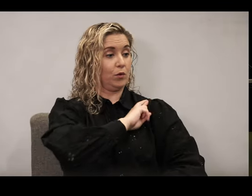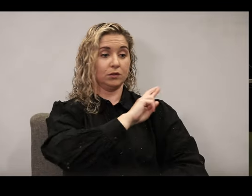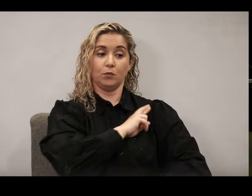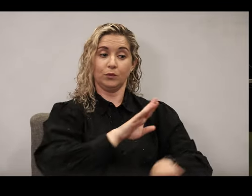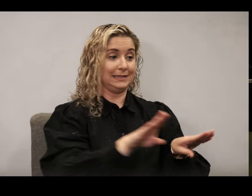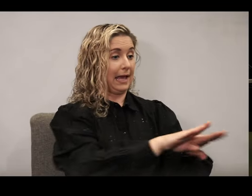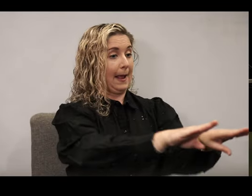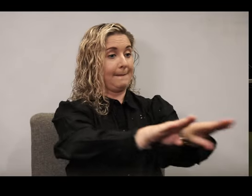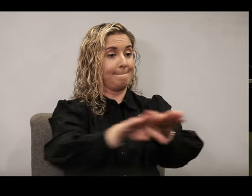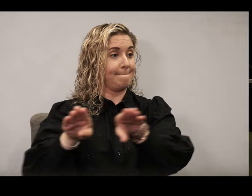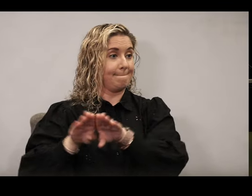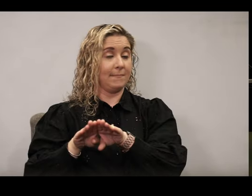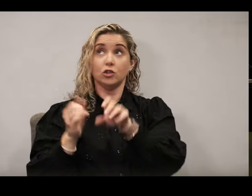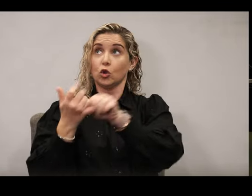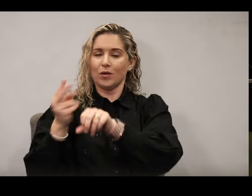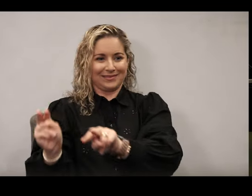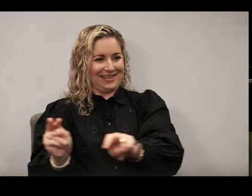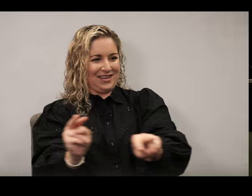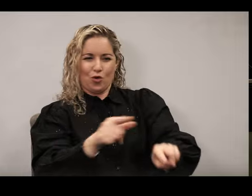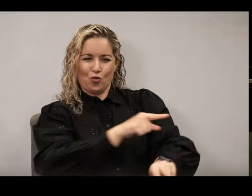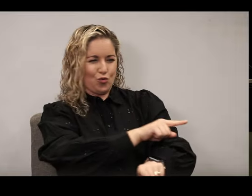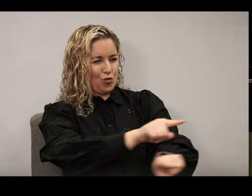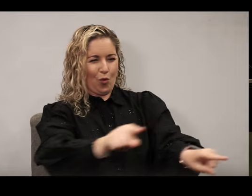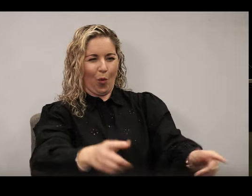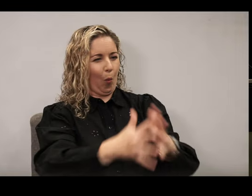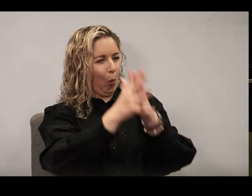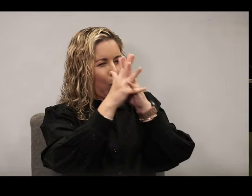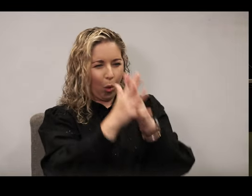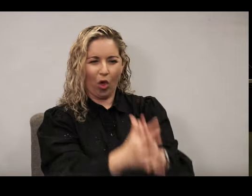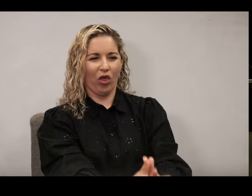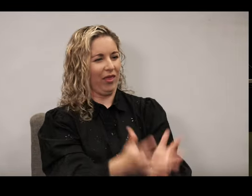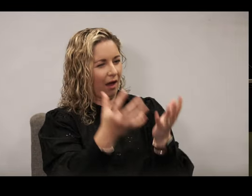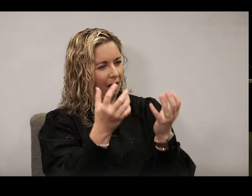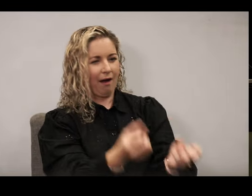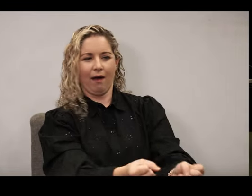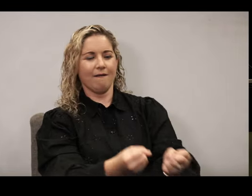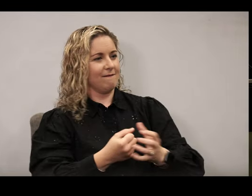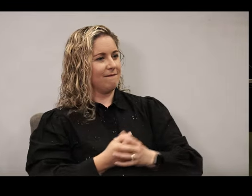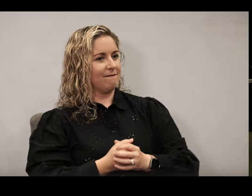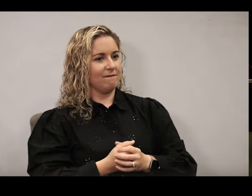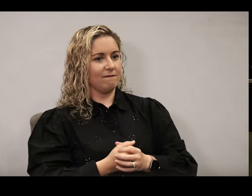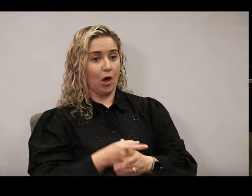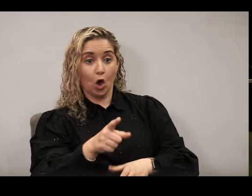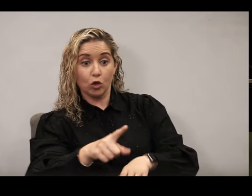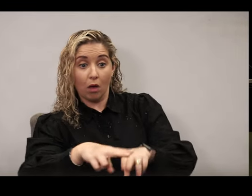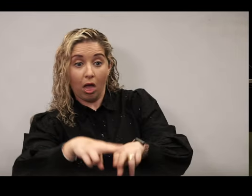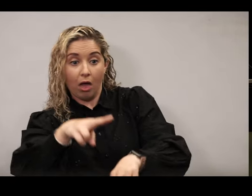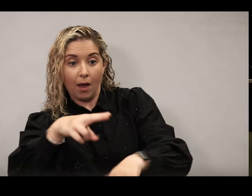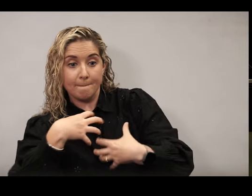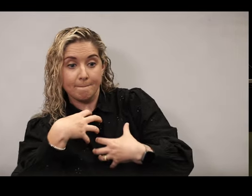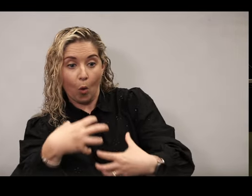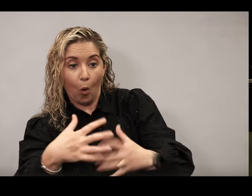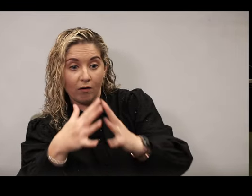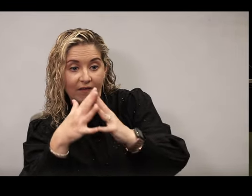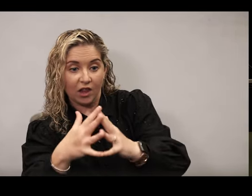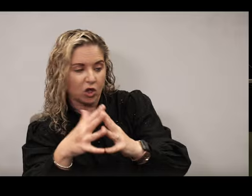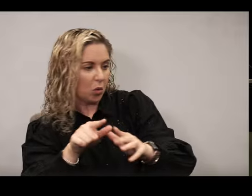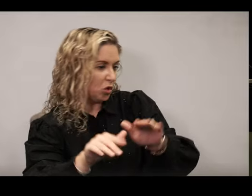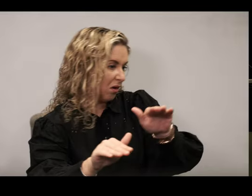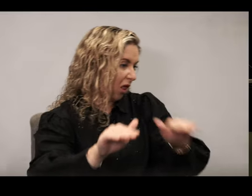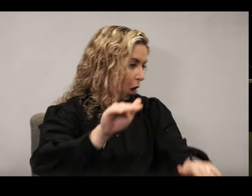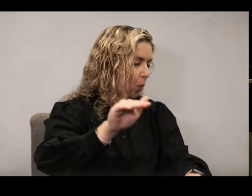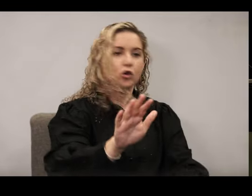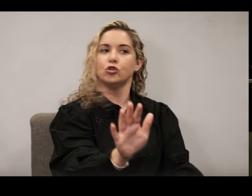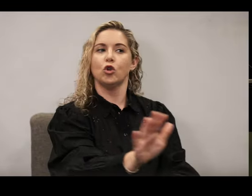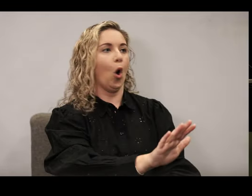of incredible worth and value. No human more valuable or of more worth than another. Just by being human, we